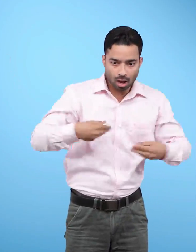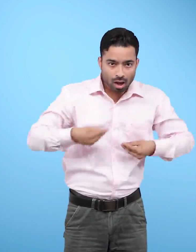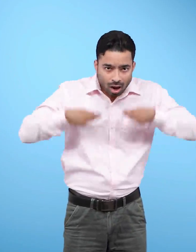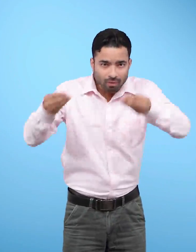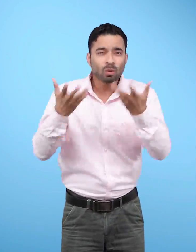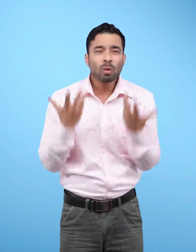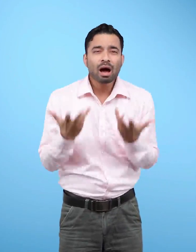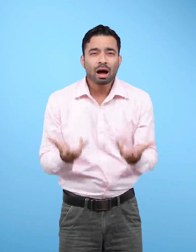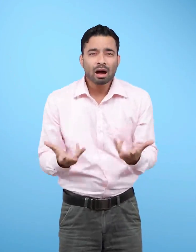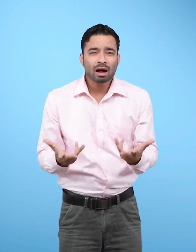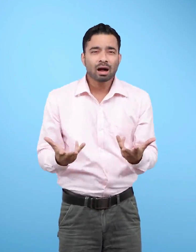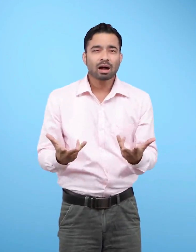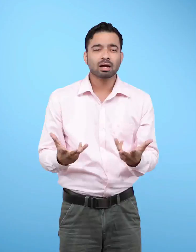much gold?"